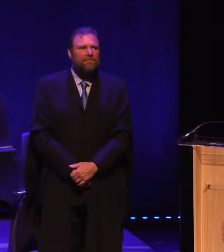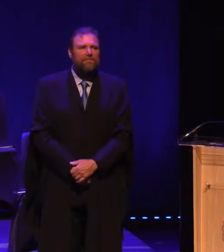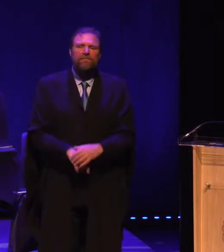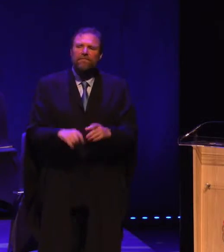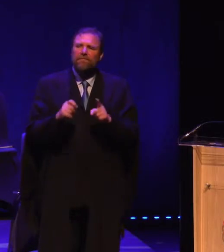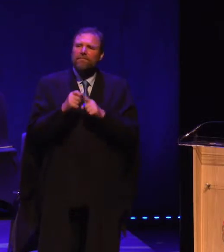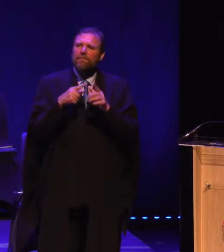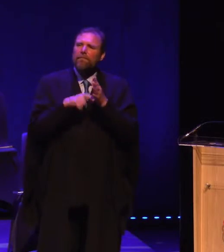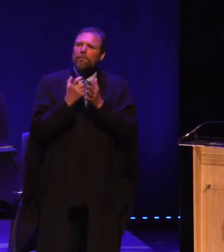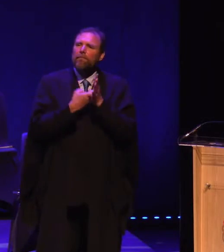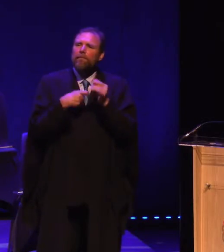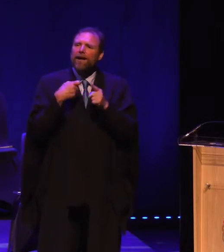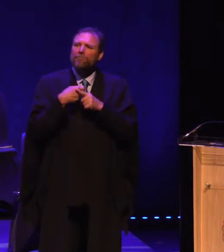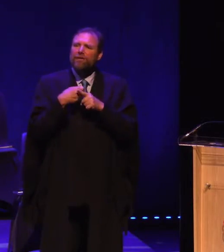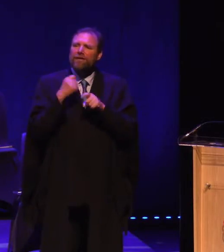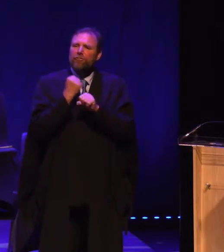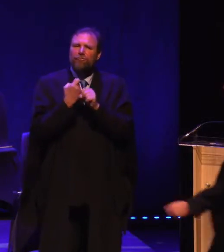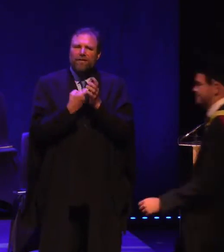Patrick Green.